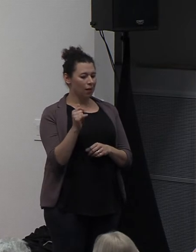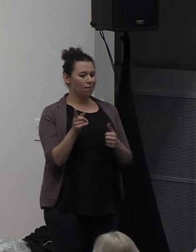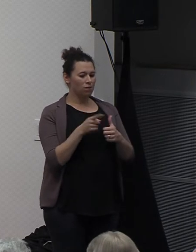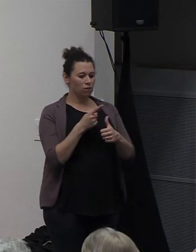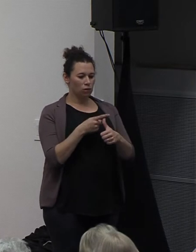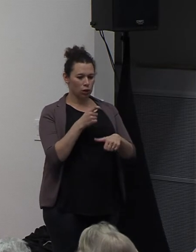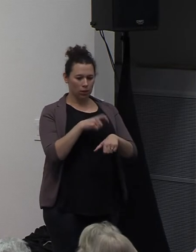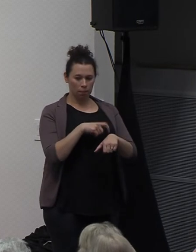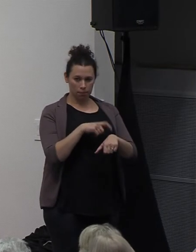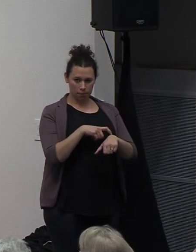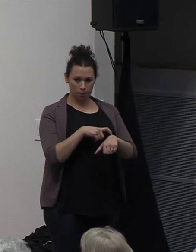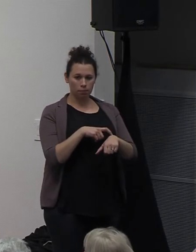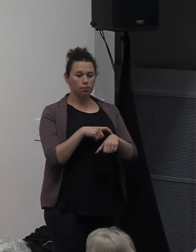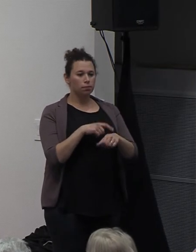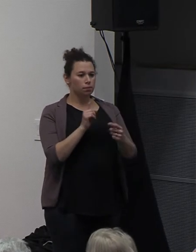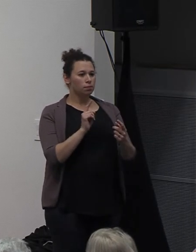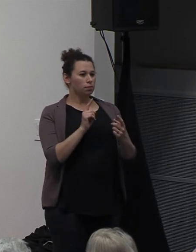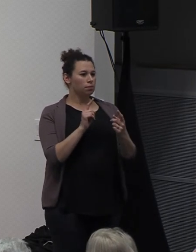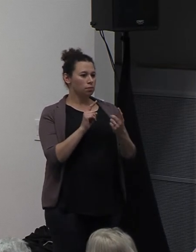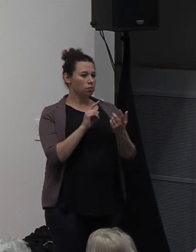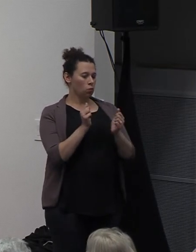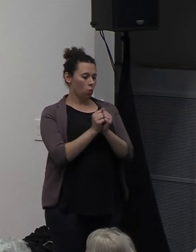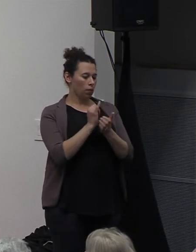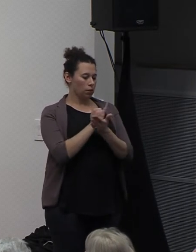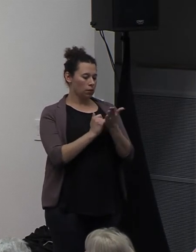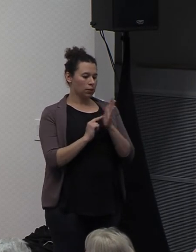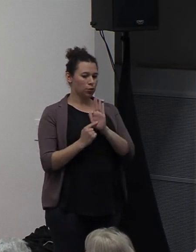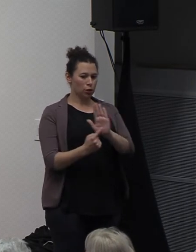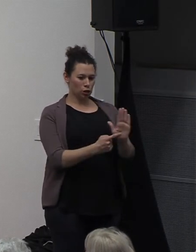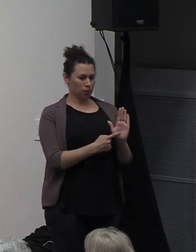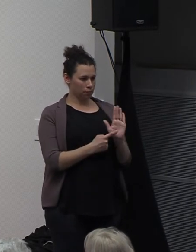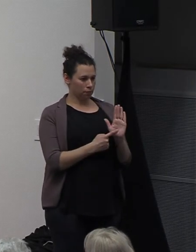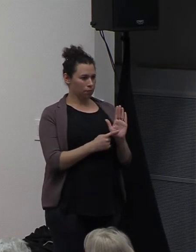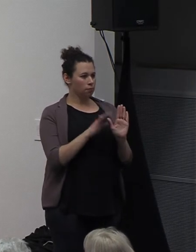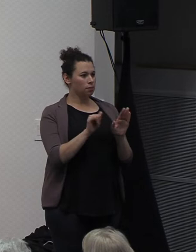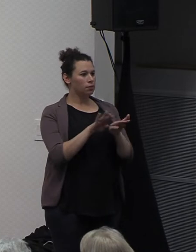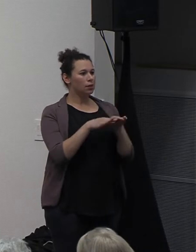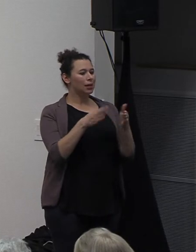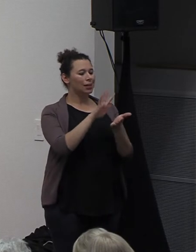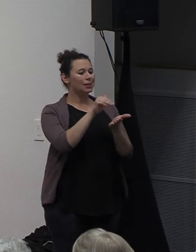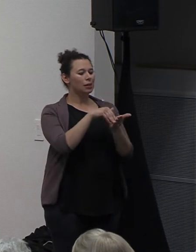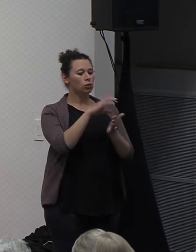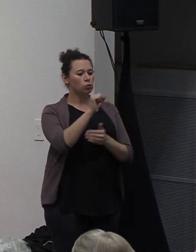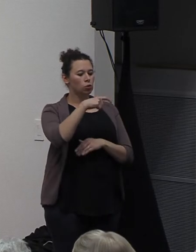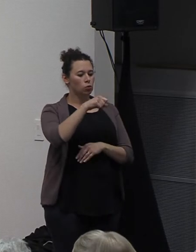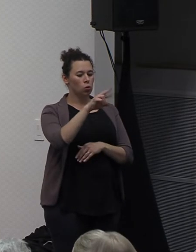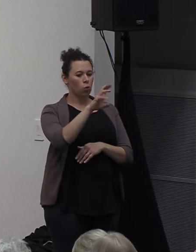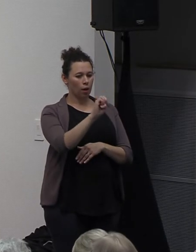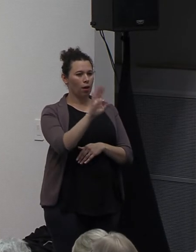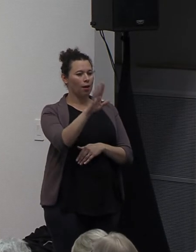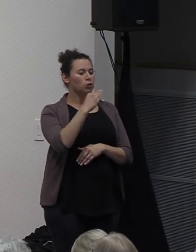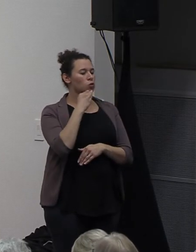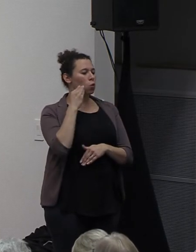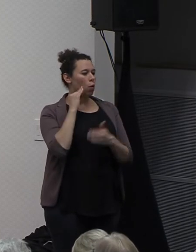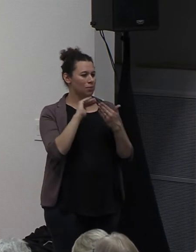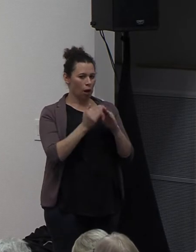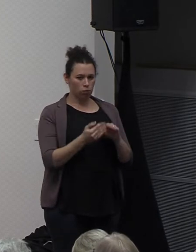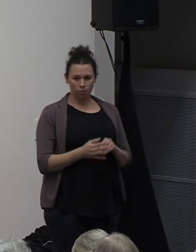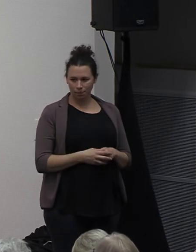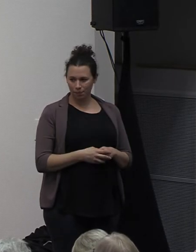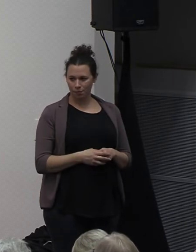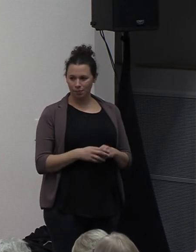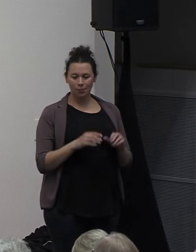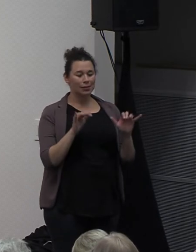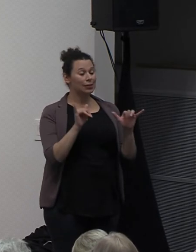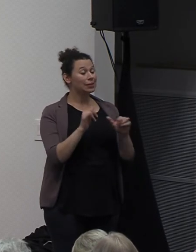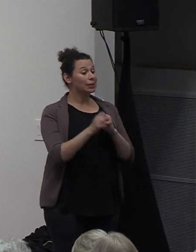with a refugee on the street, opened in the central square in his hometown. It was also in that same year